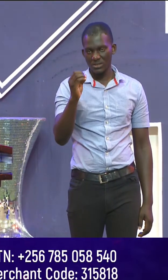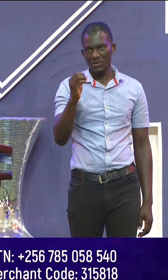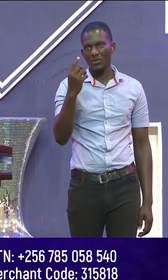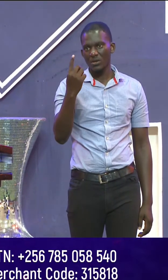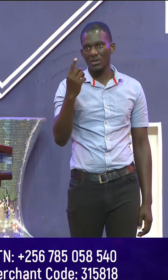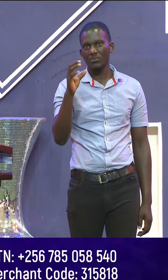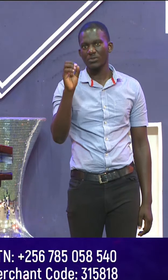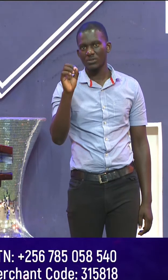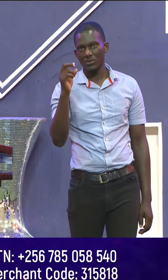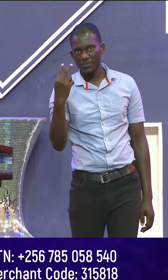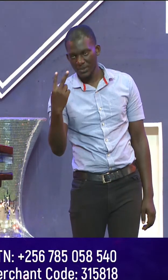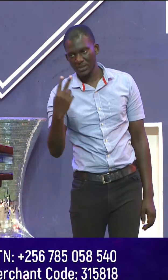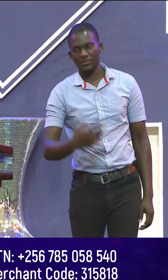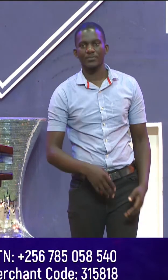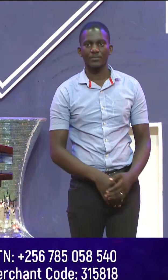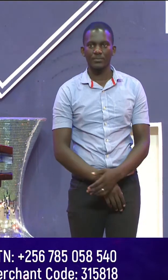noti biri